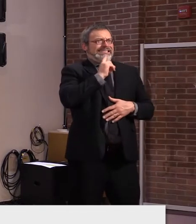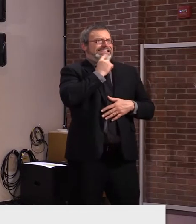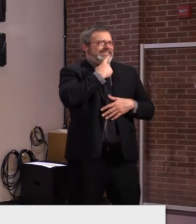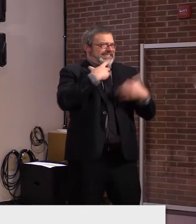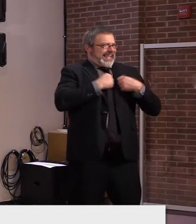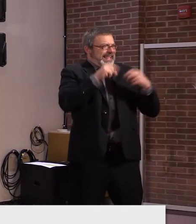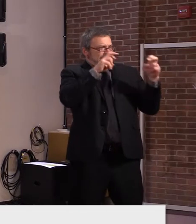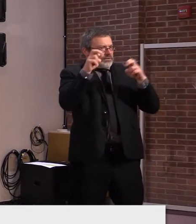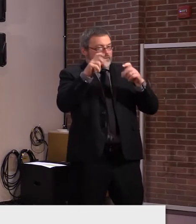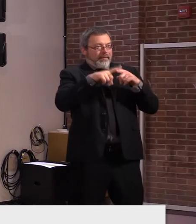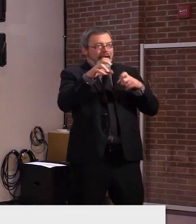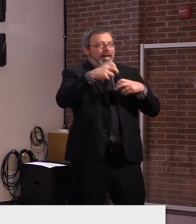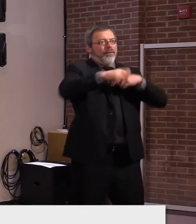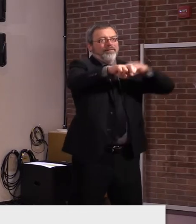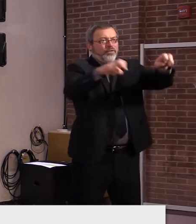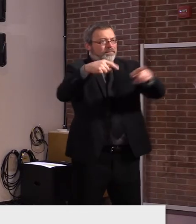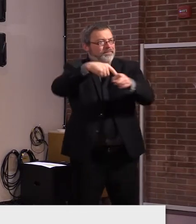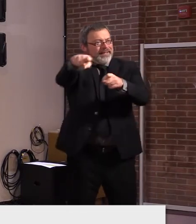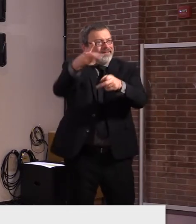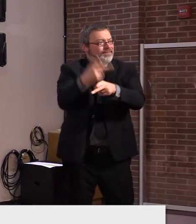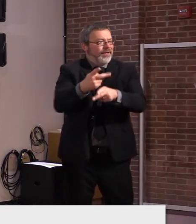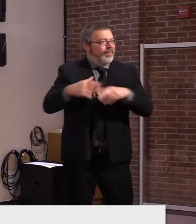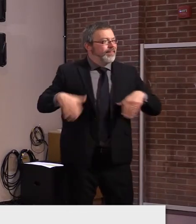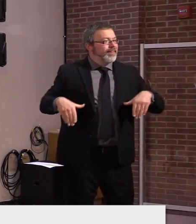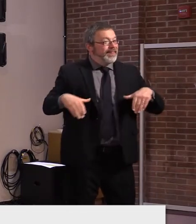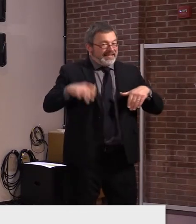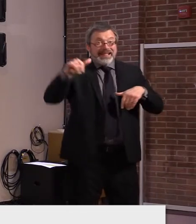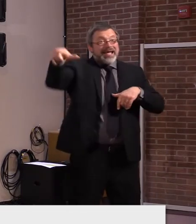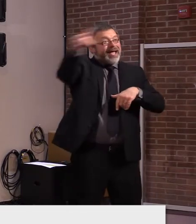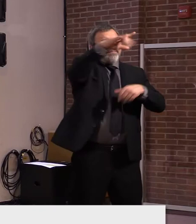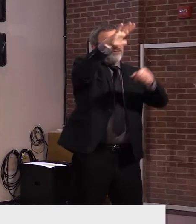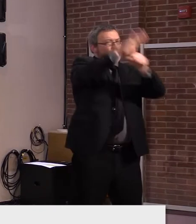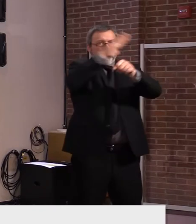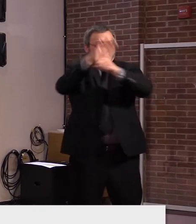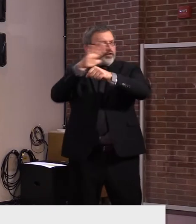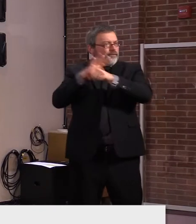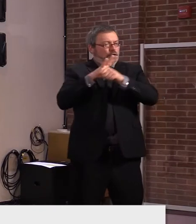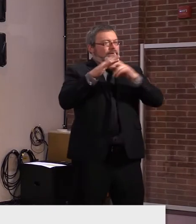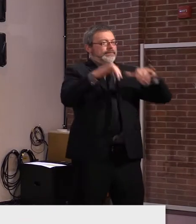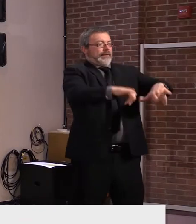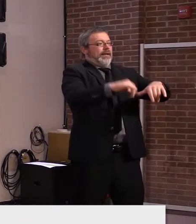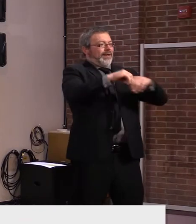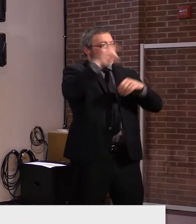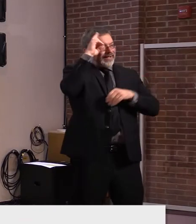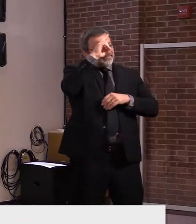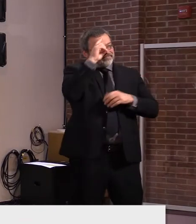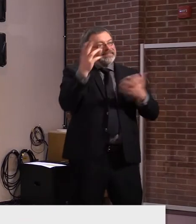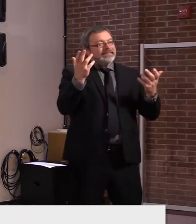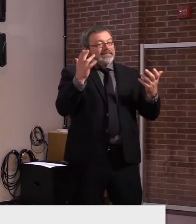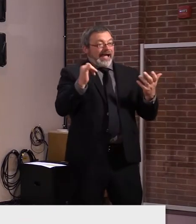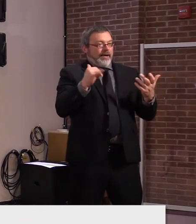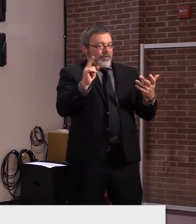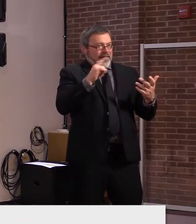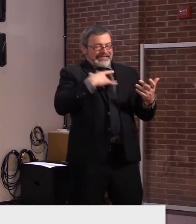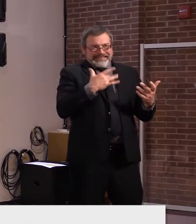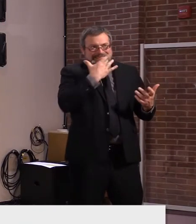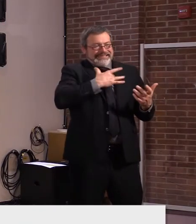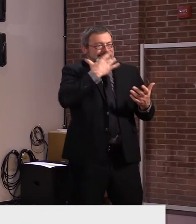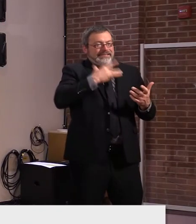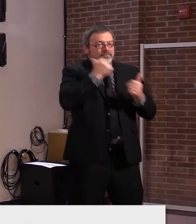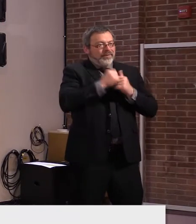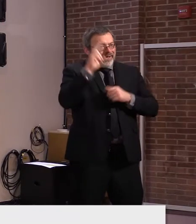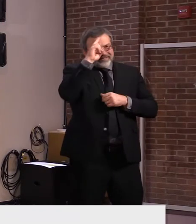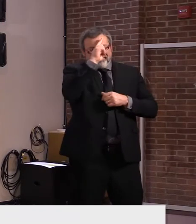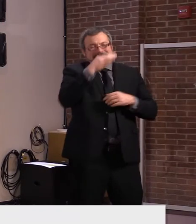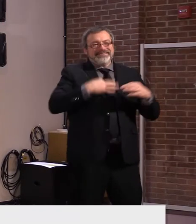facilities because those facilities are finding it difficult to staff additional beds. To mitigate this issue, we've worked